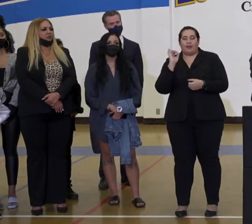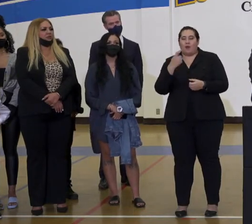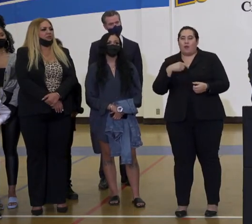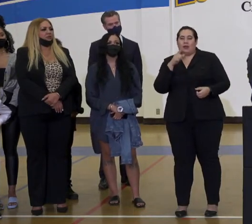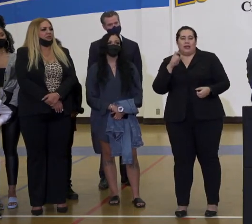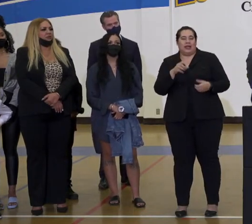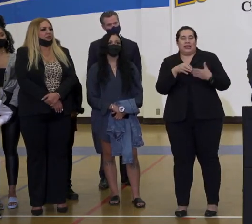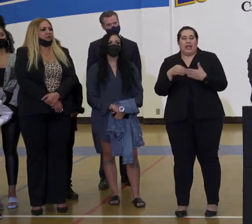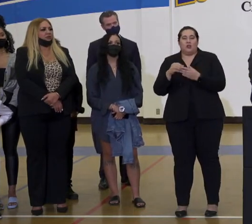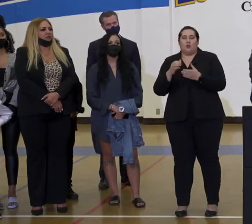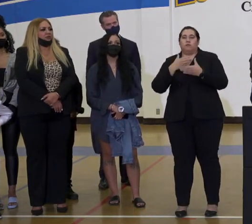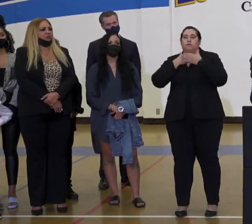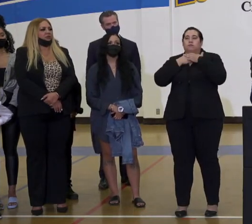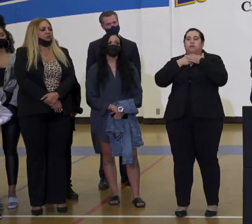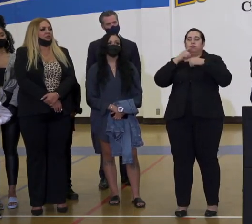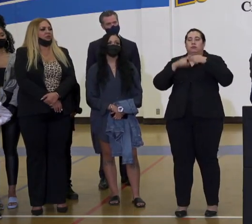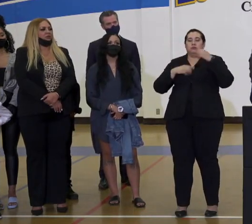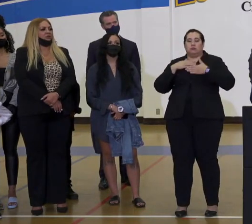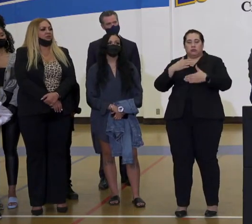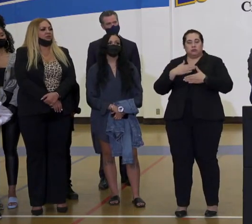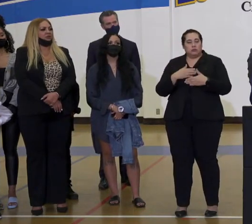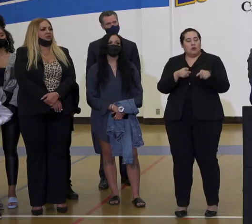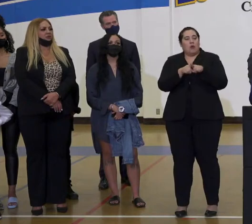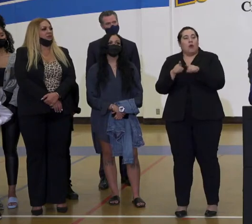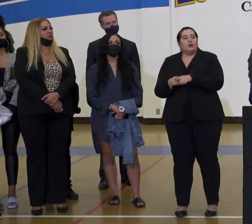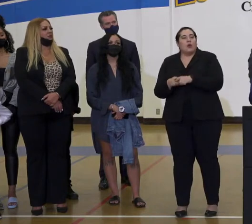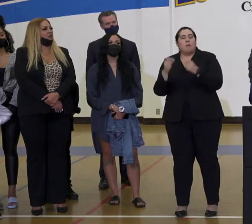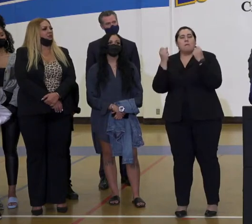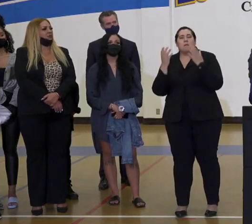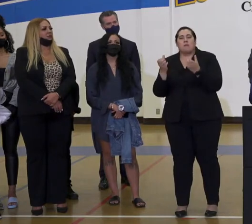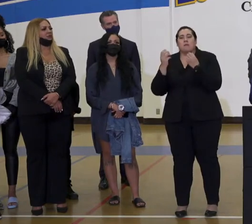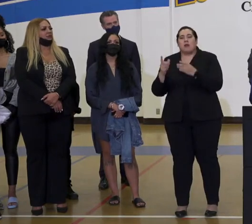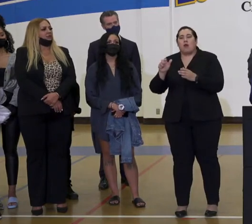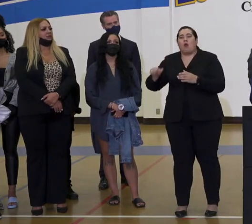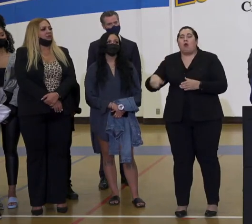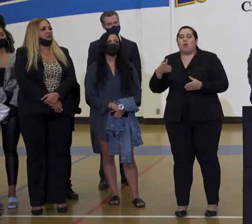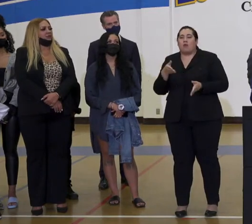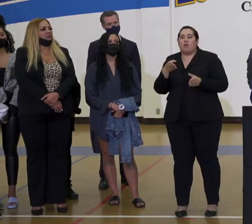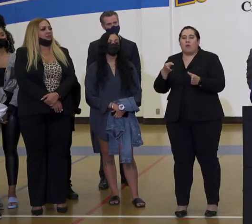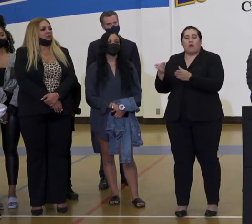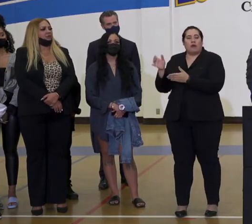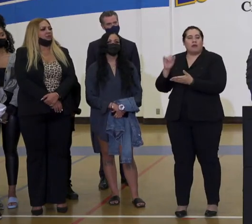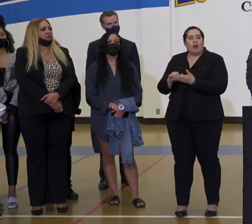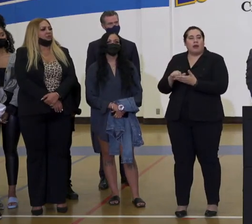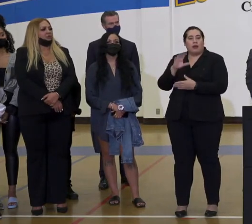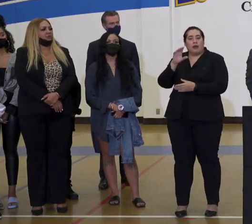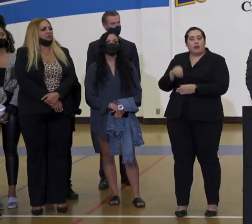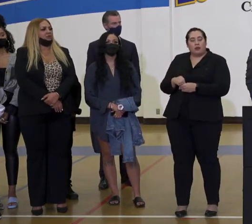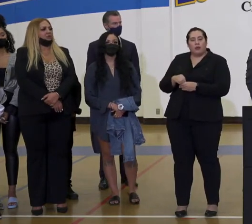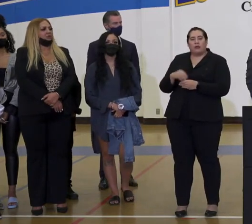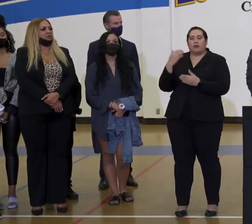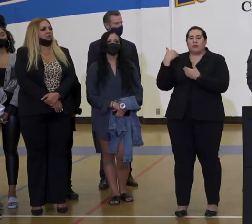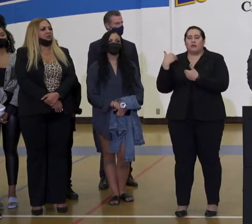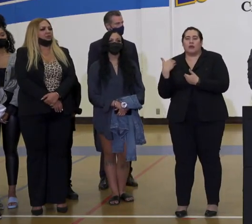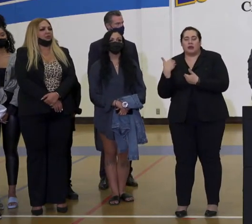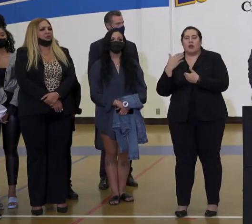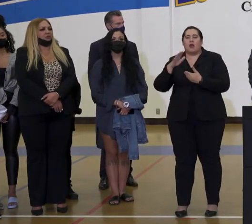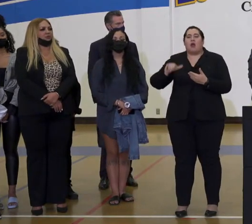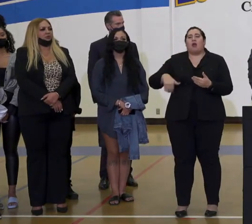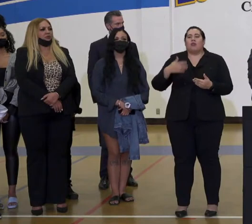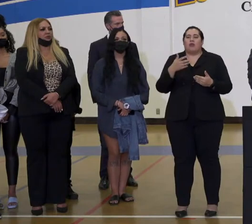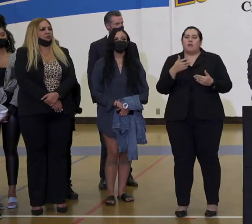to asphyxia to multiple other mechanisms that improve accountability and